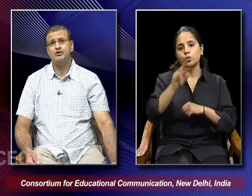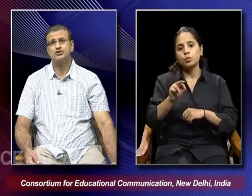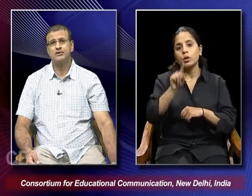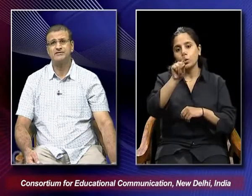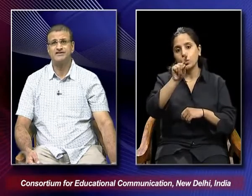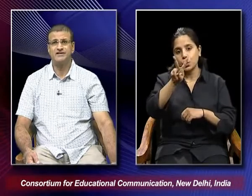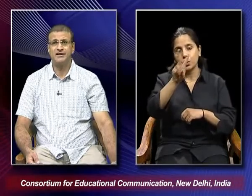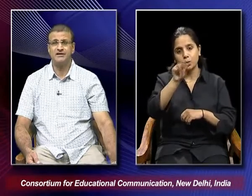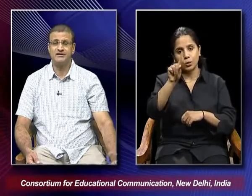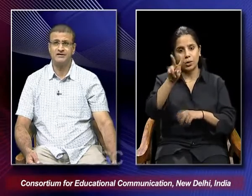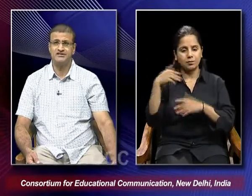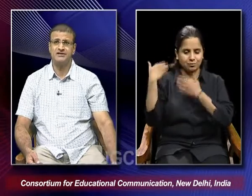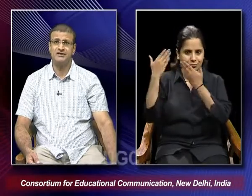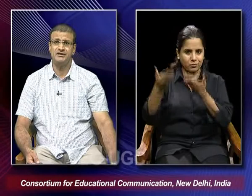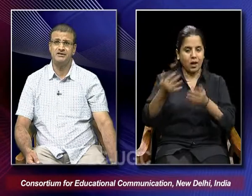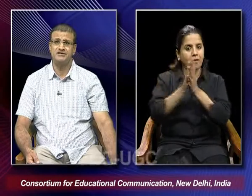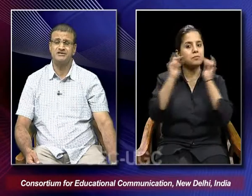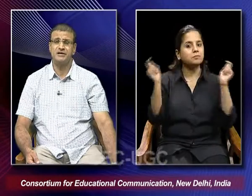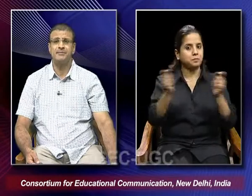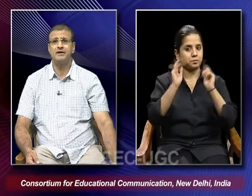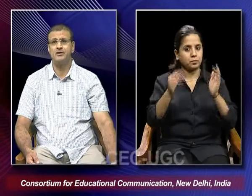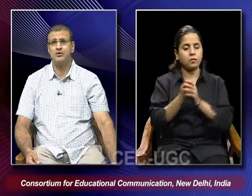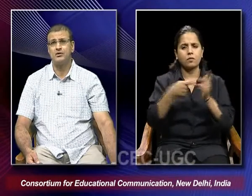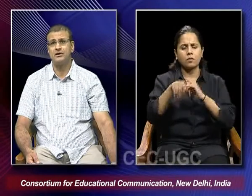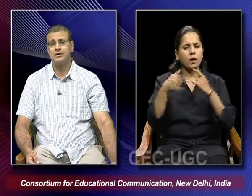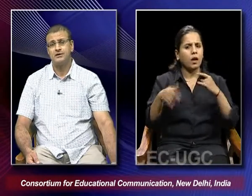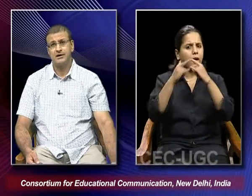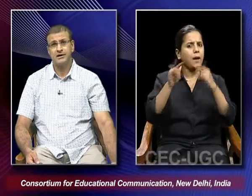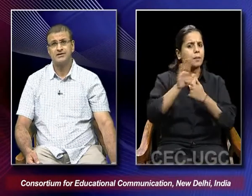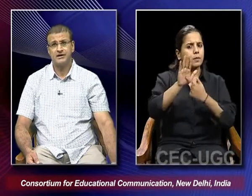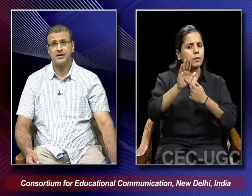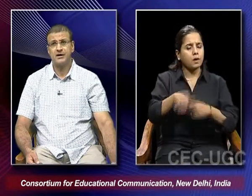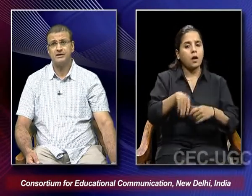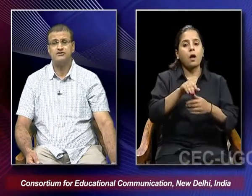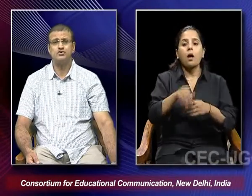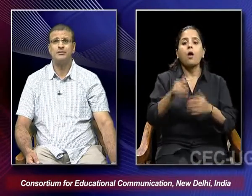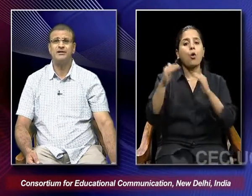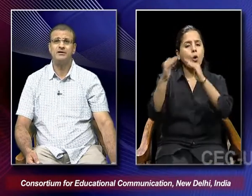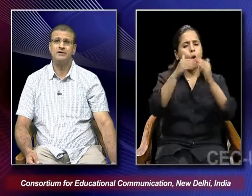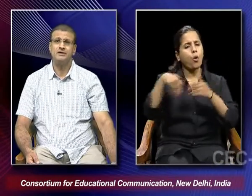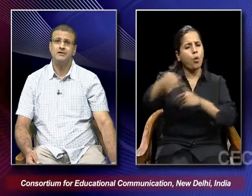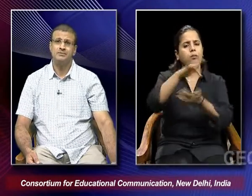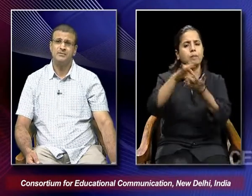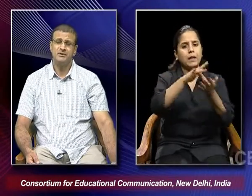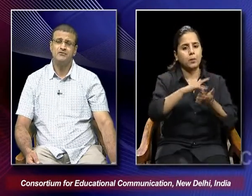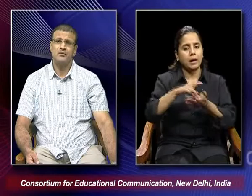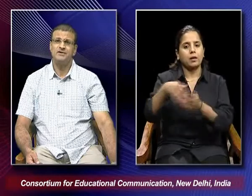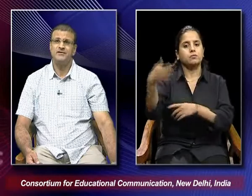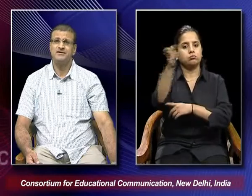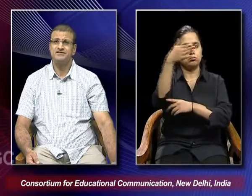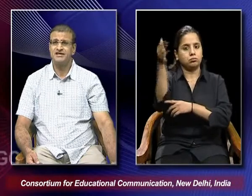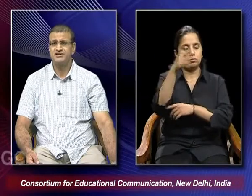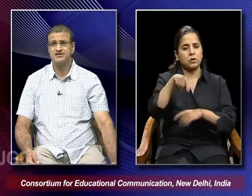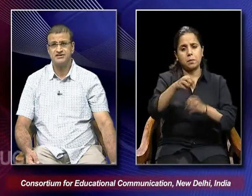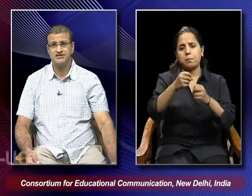we also have seen that recently there is a campaign called Har Ghar Tiranga, in which so many people from